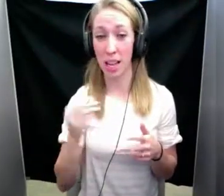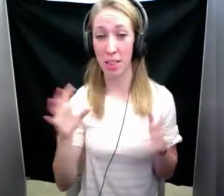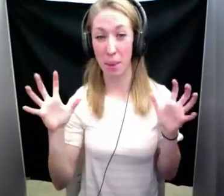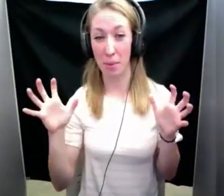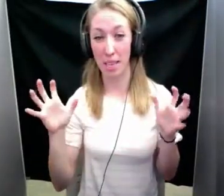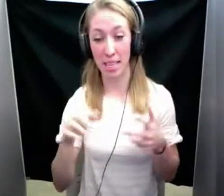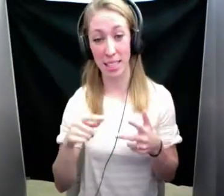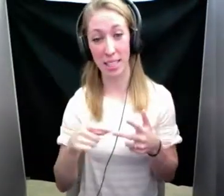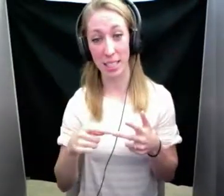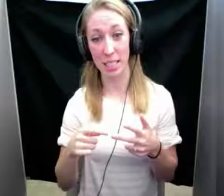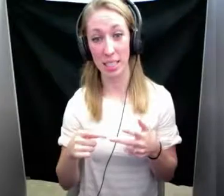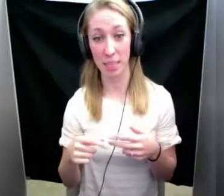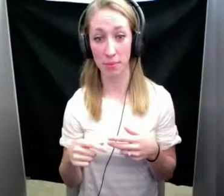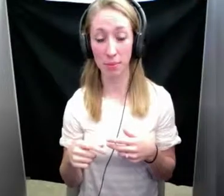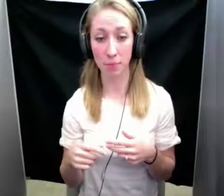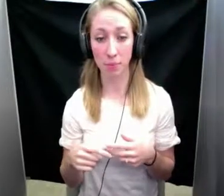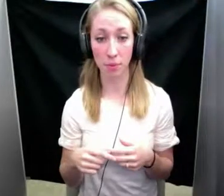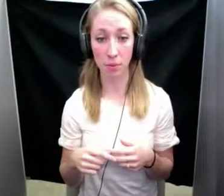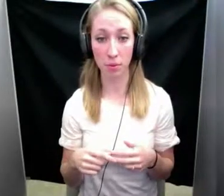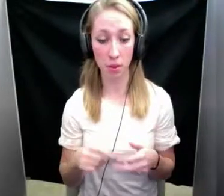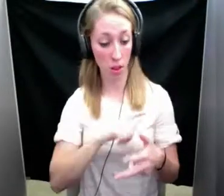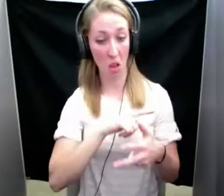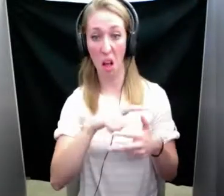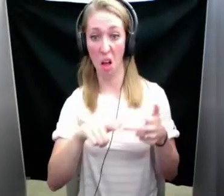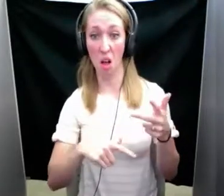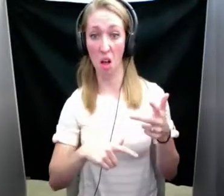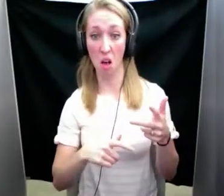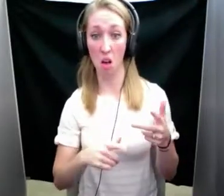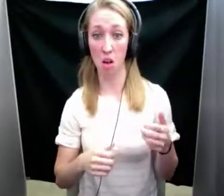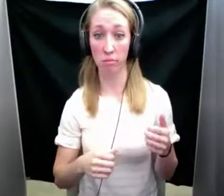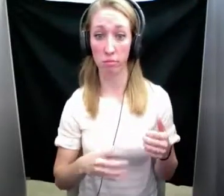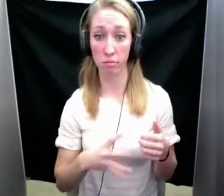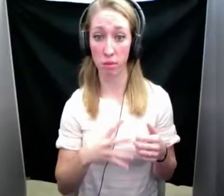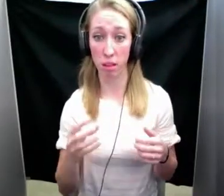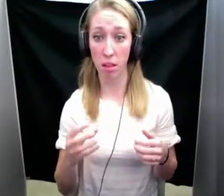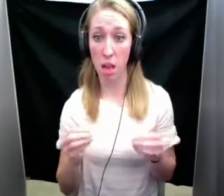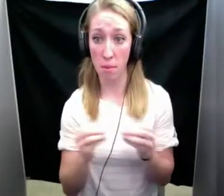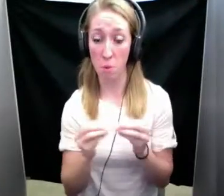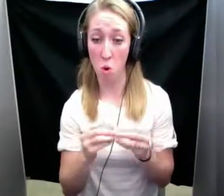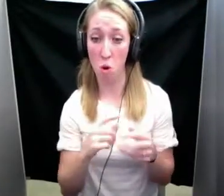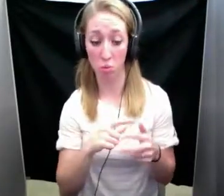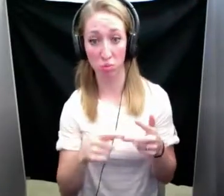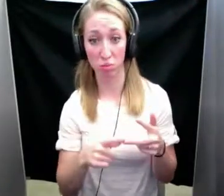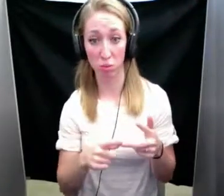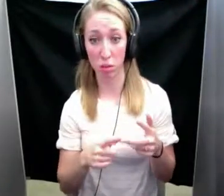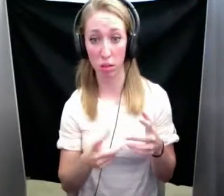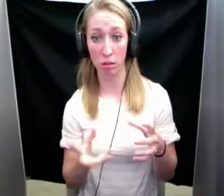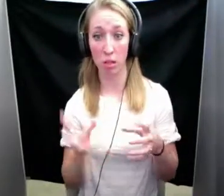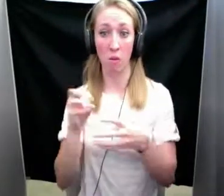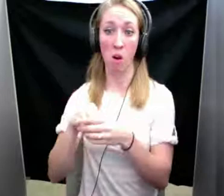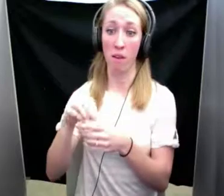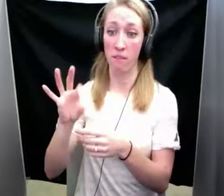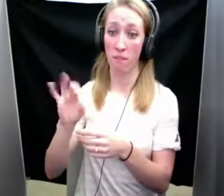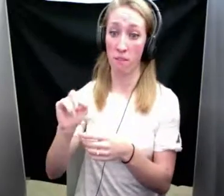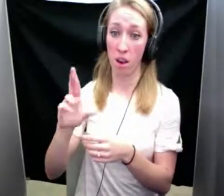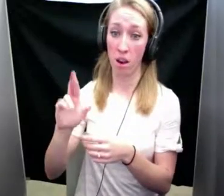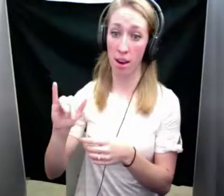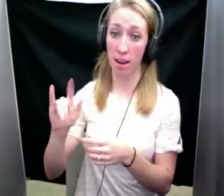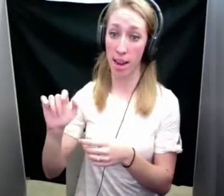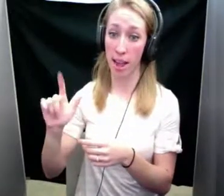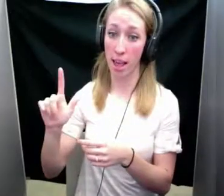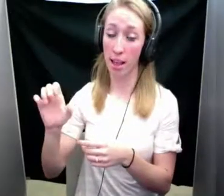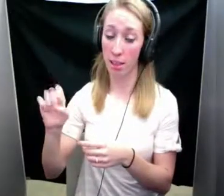which ones? All of those stories fall into that theme of the fairy tales. And here is where you see all of